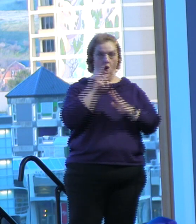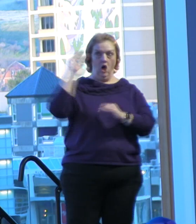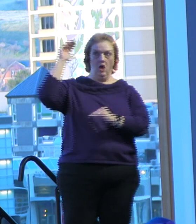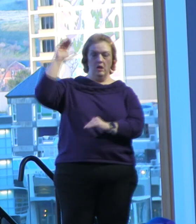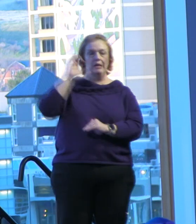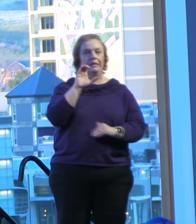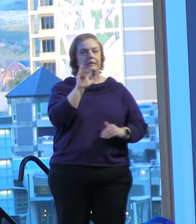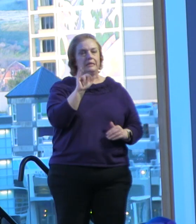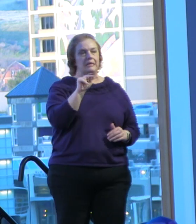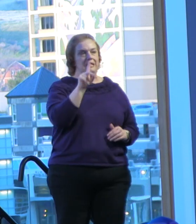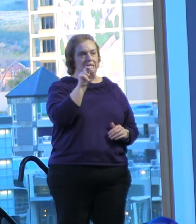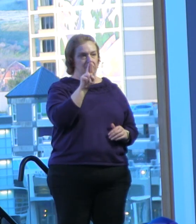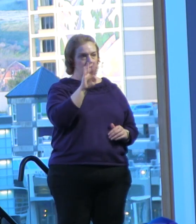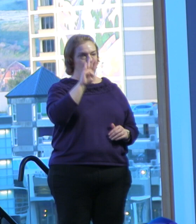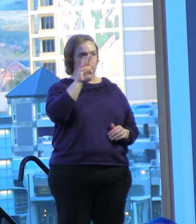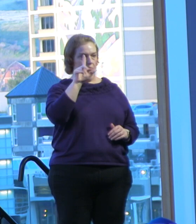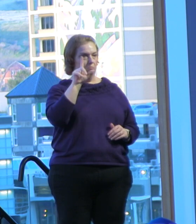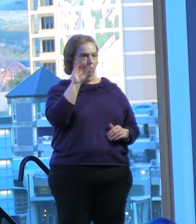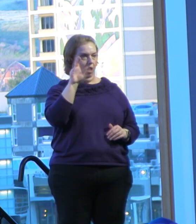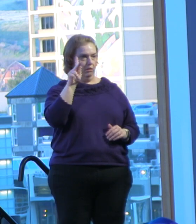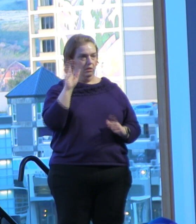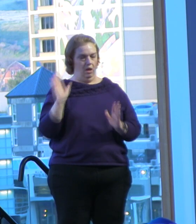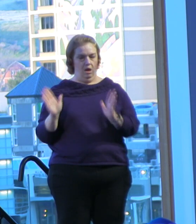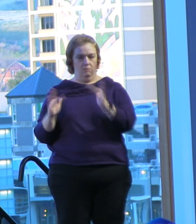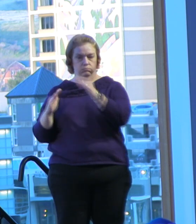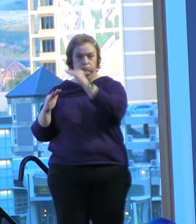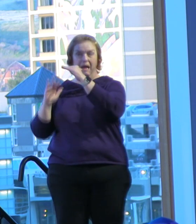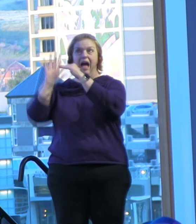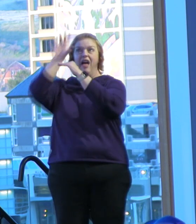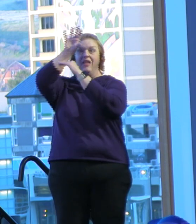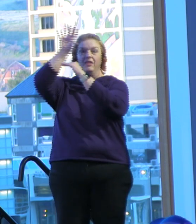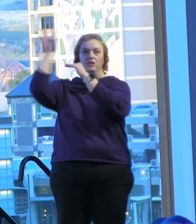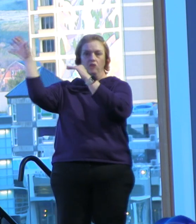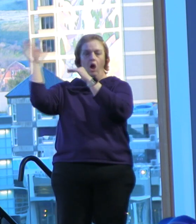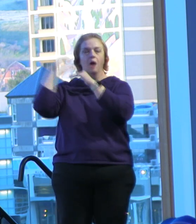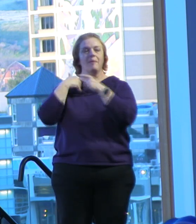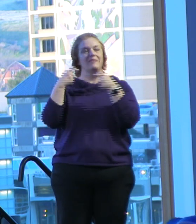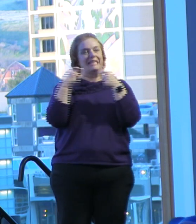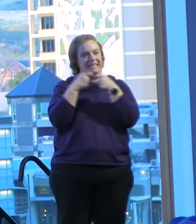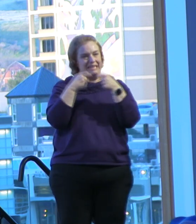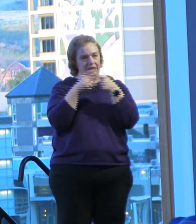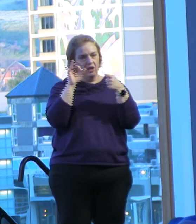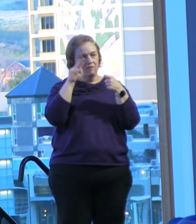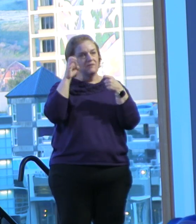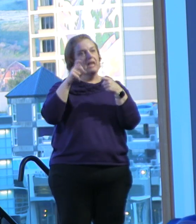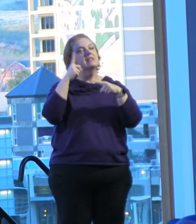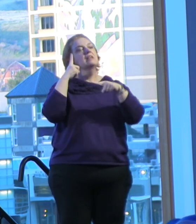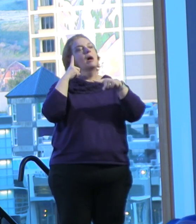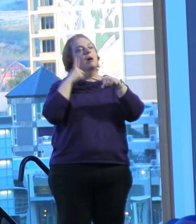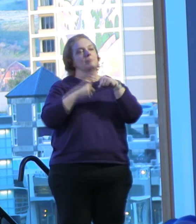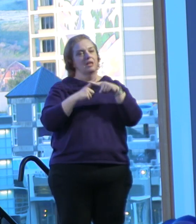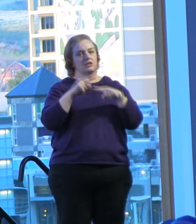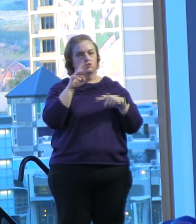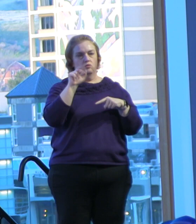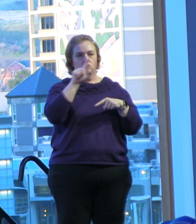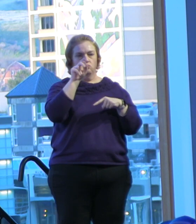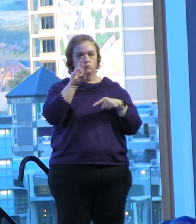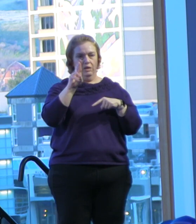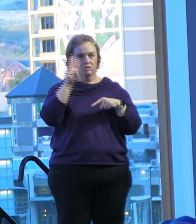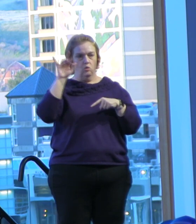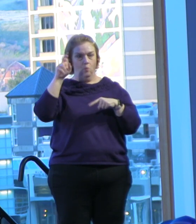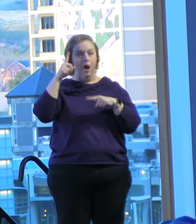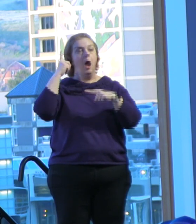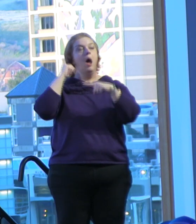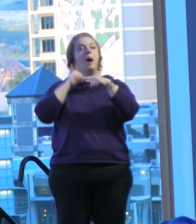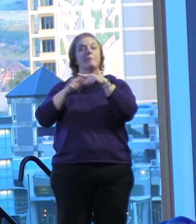block cement. And on the top is electric fence covered in razor wire. And then there's broken glass embedded in the top of the